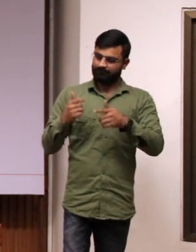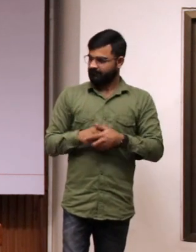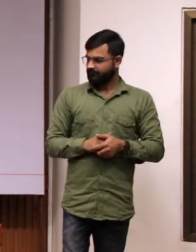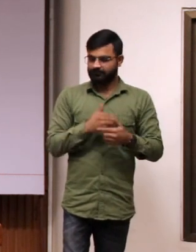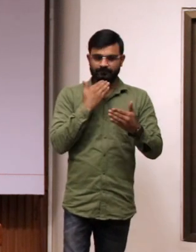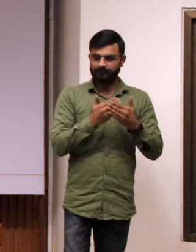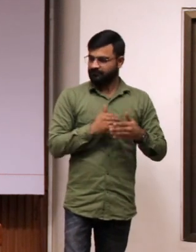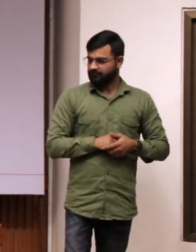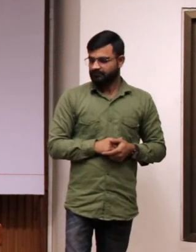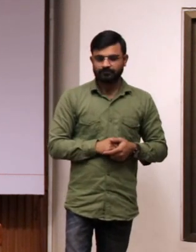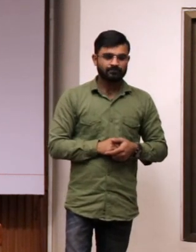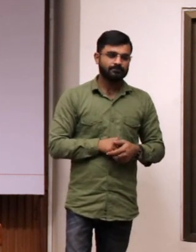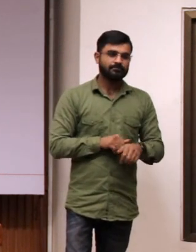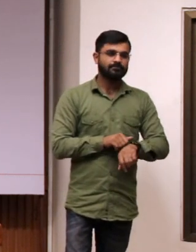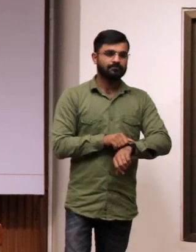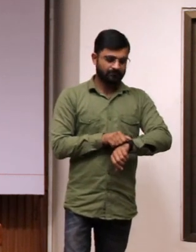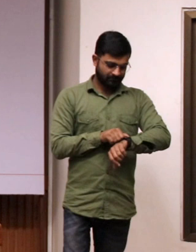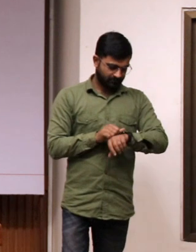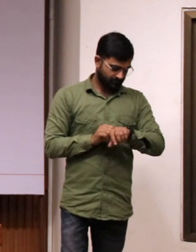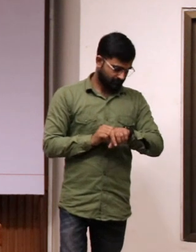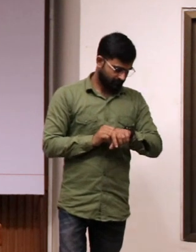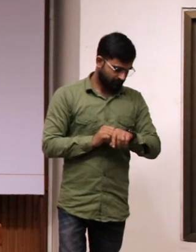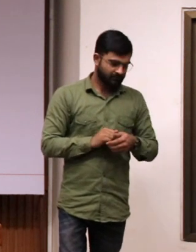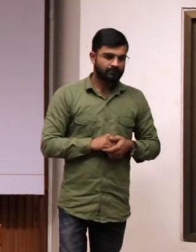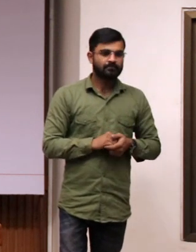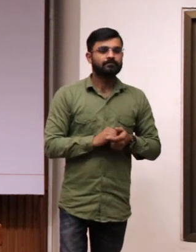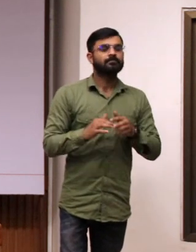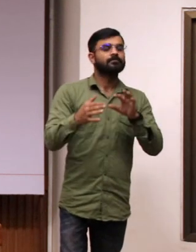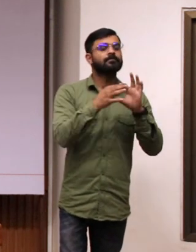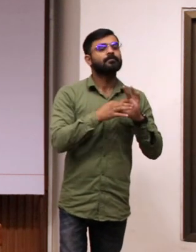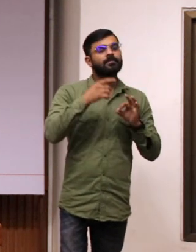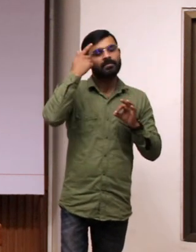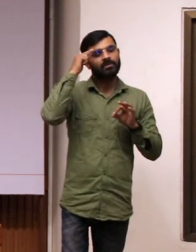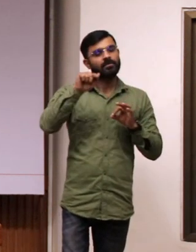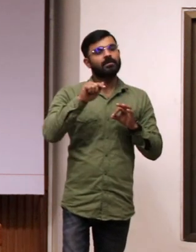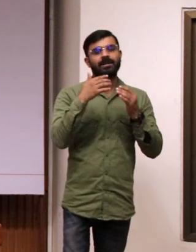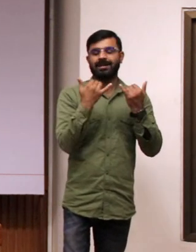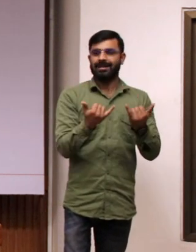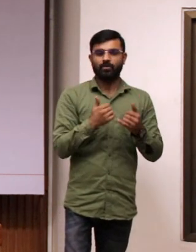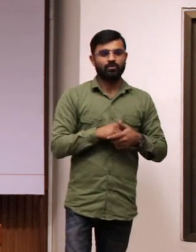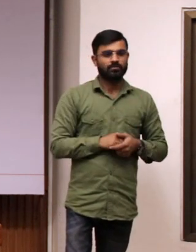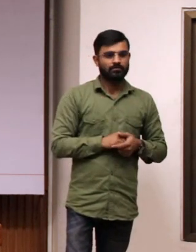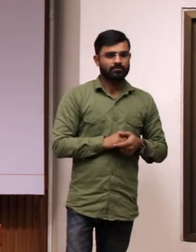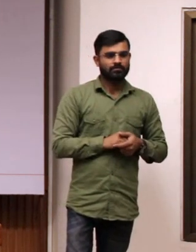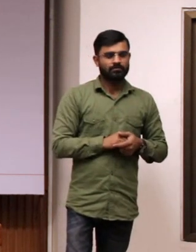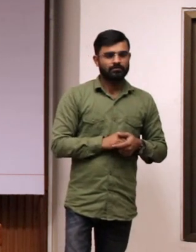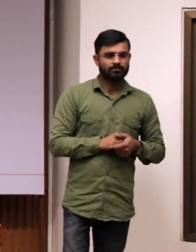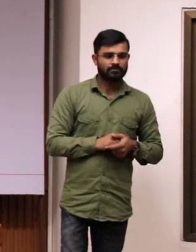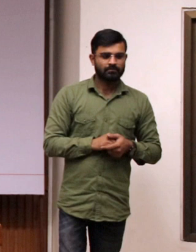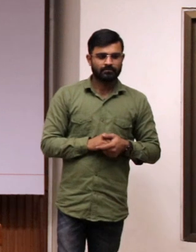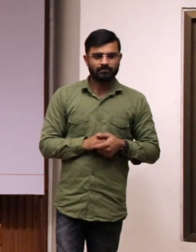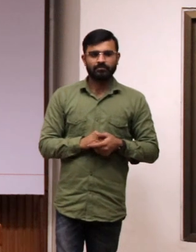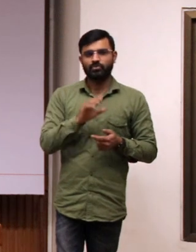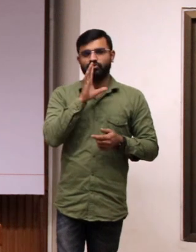Thank you. I think this gives some perspective from scientists. And so now I will just start with